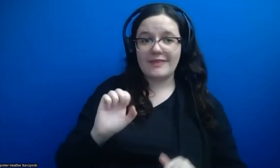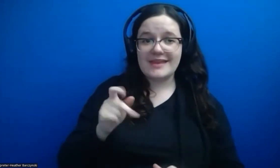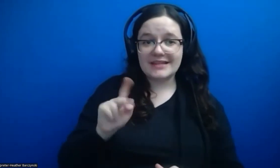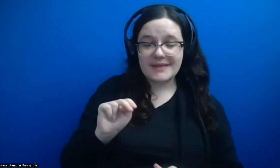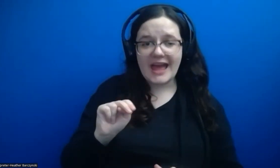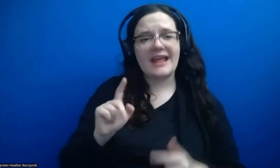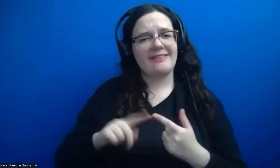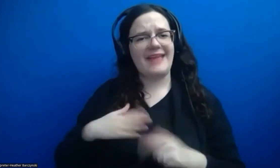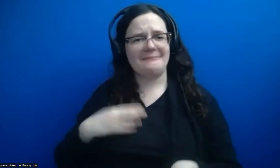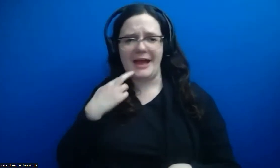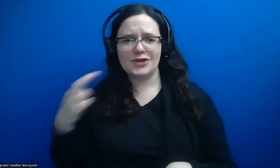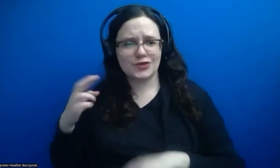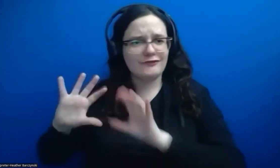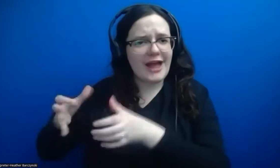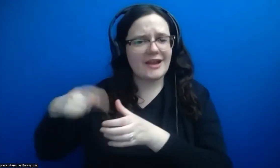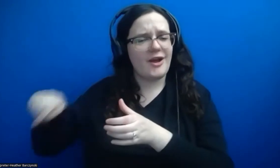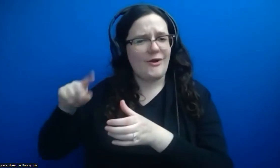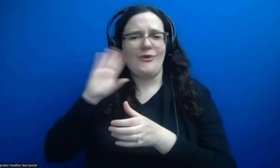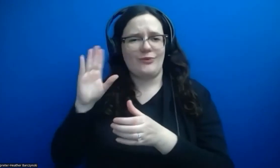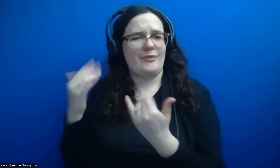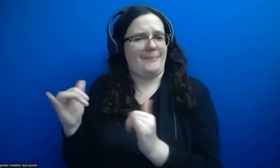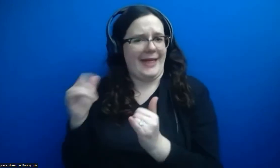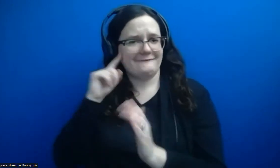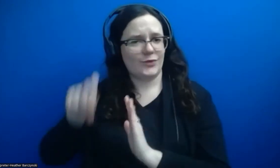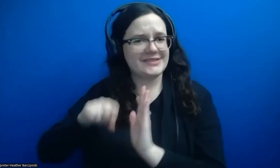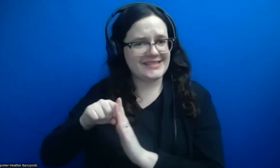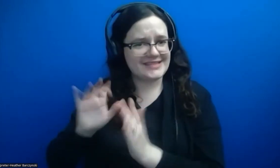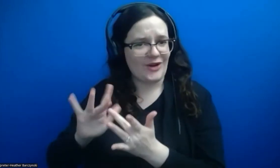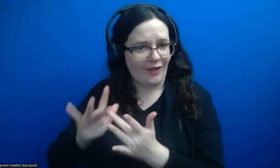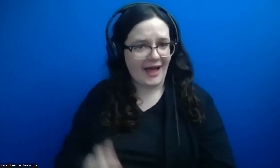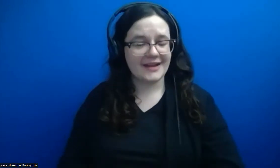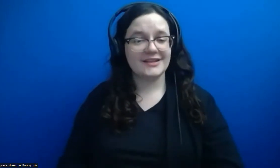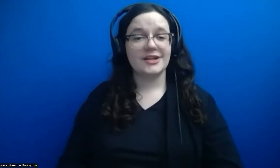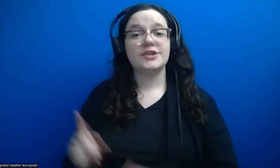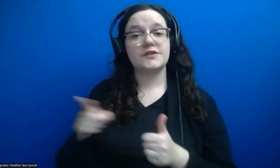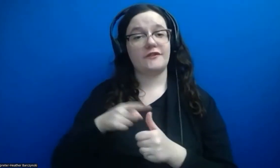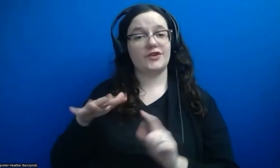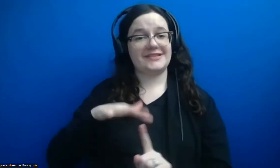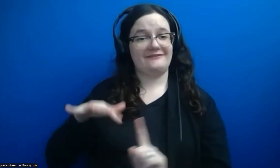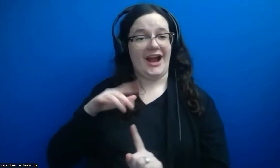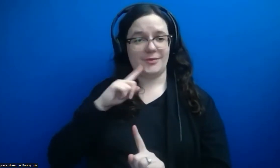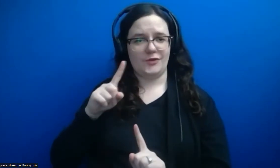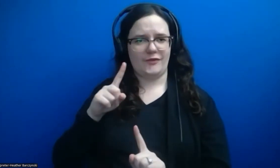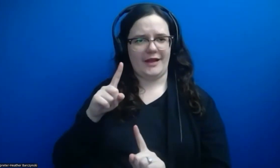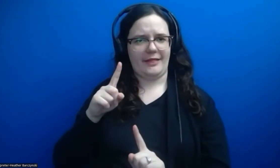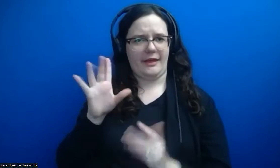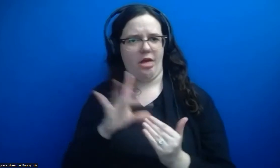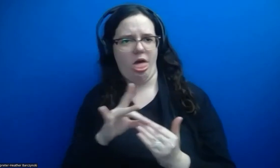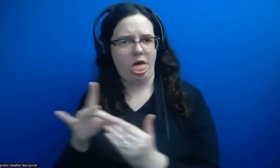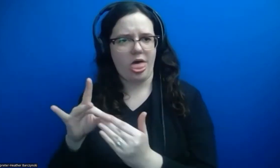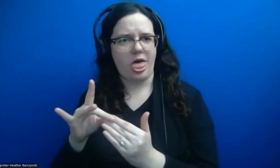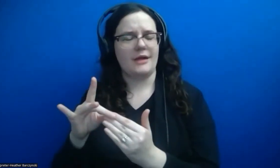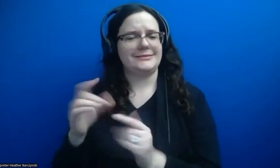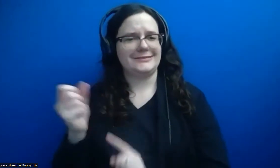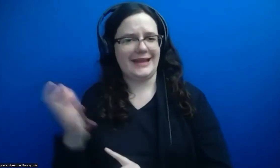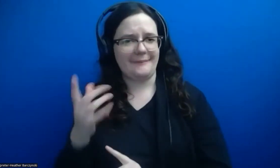my best friends. So the first environment, I guess, that really drove me into this gambling to chase this big prize, which I